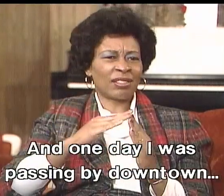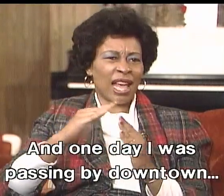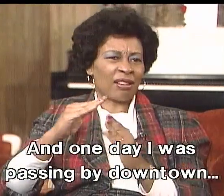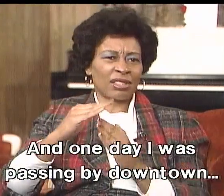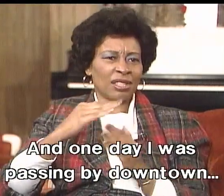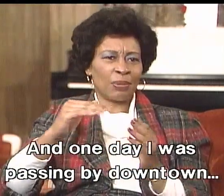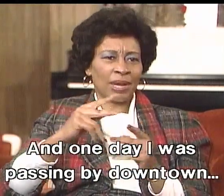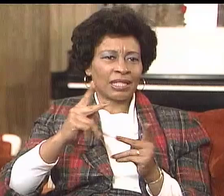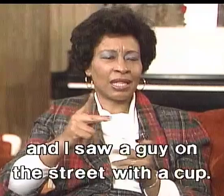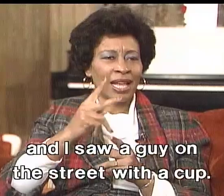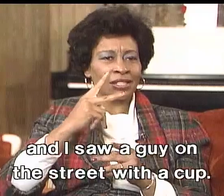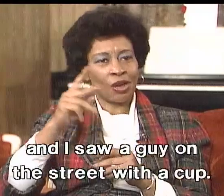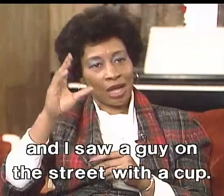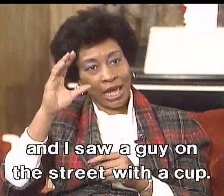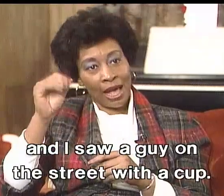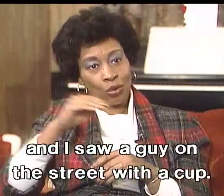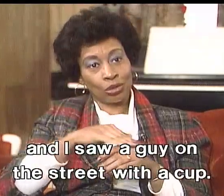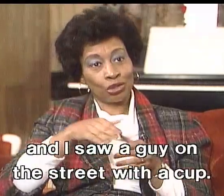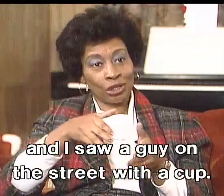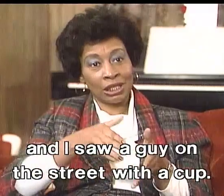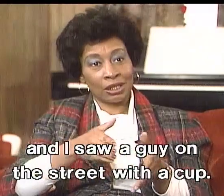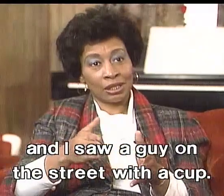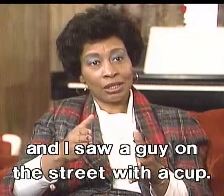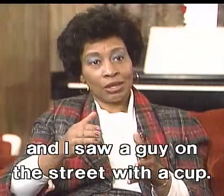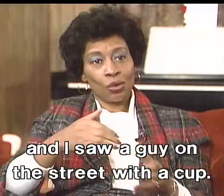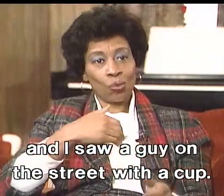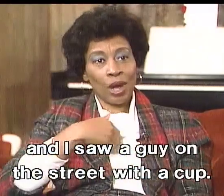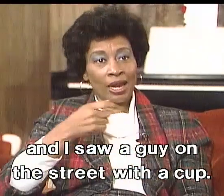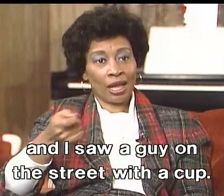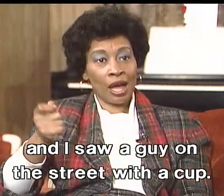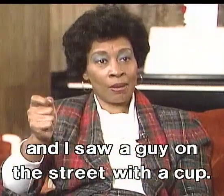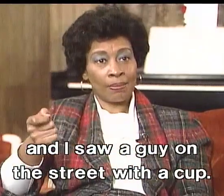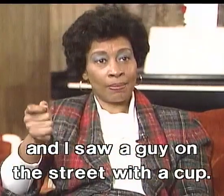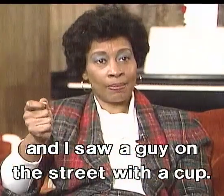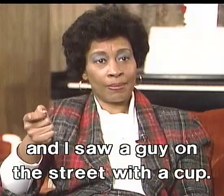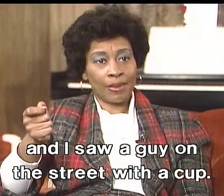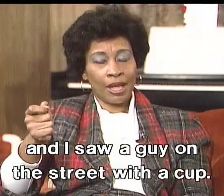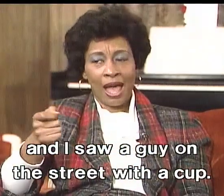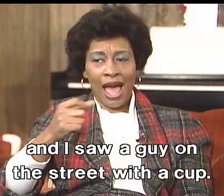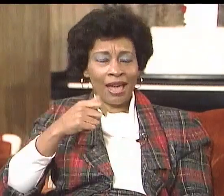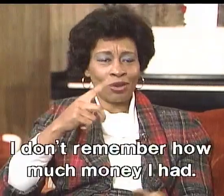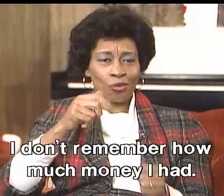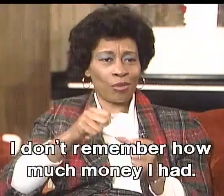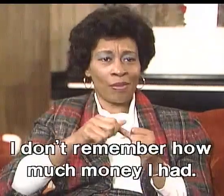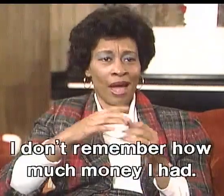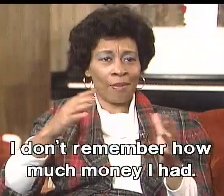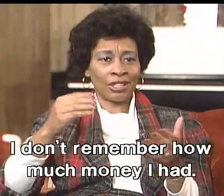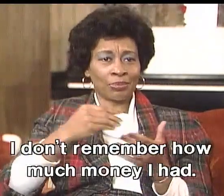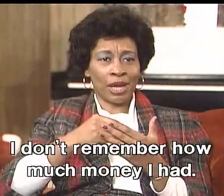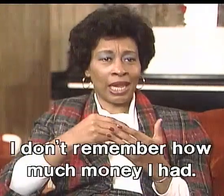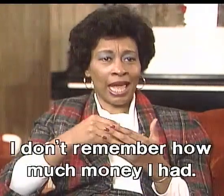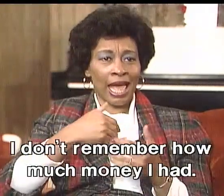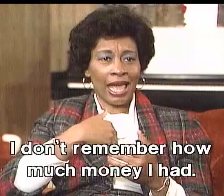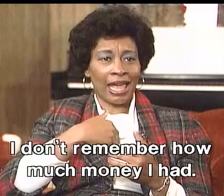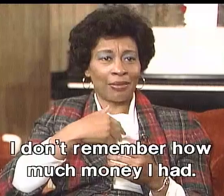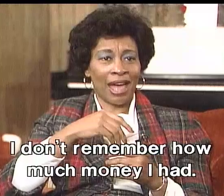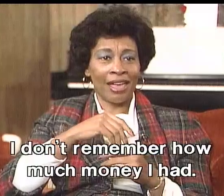downtown or someplace, and I saw a guy on the street who had a cup. I don't remember how much money I had. It